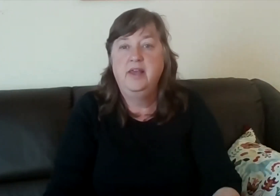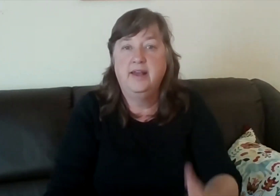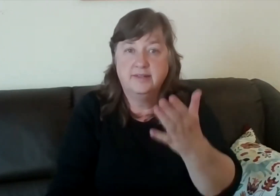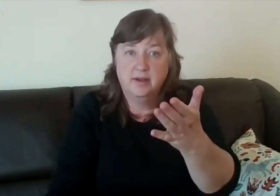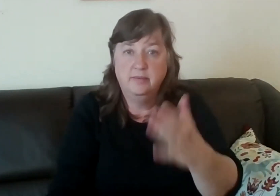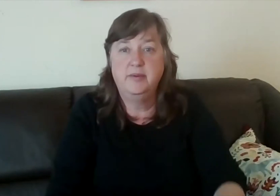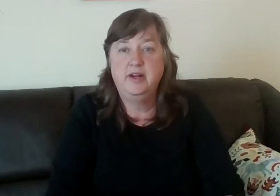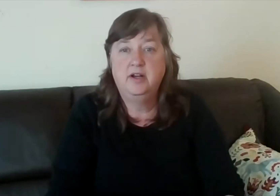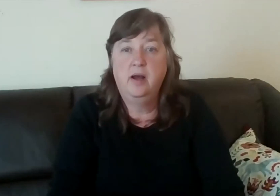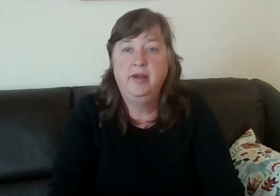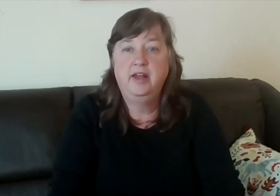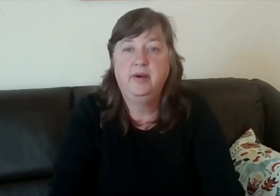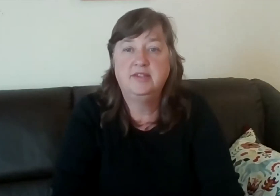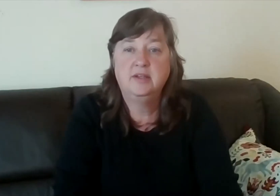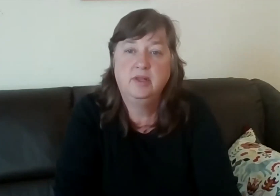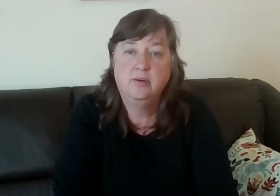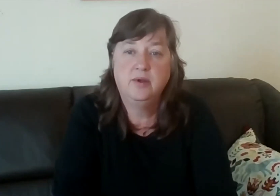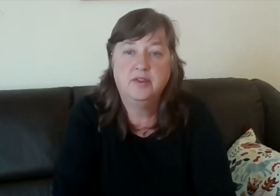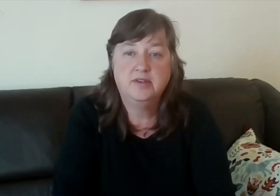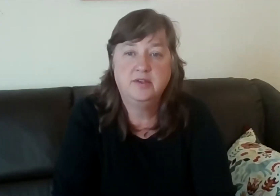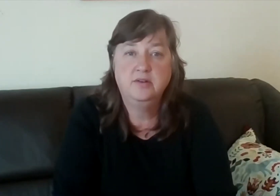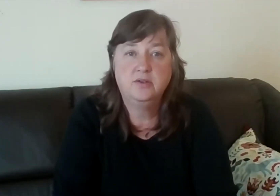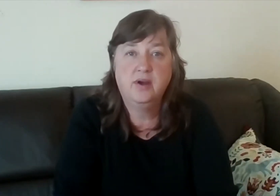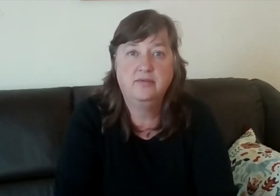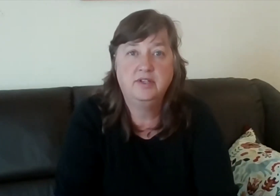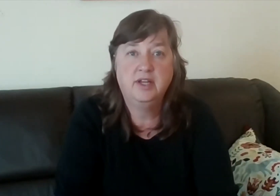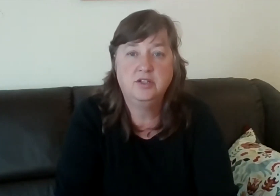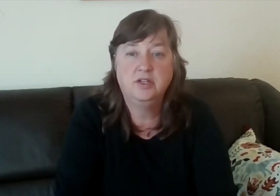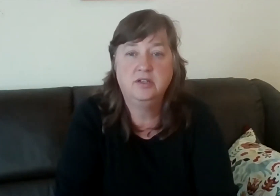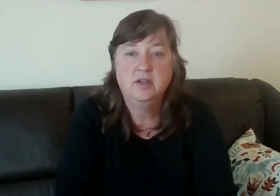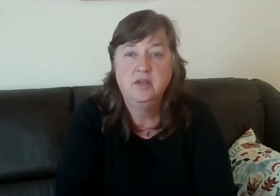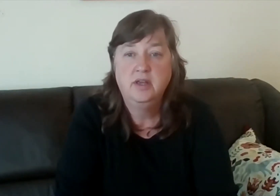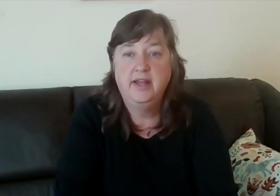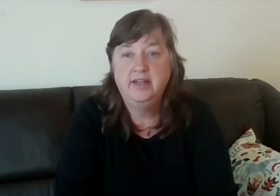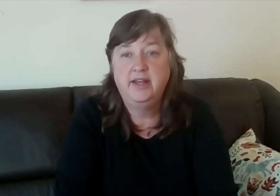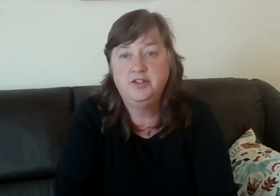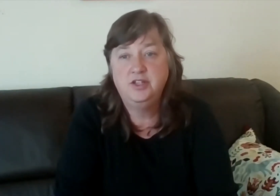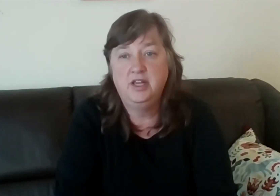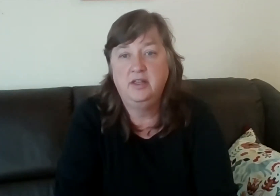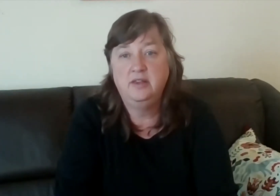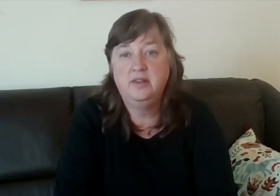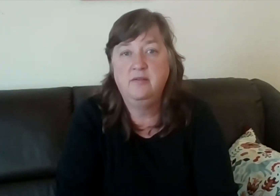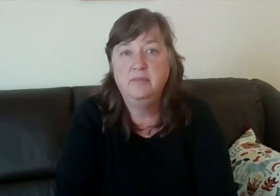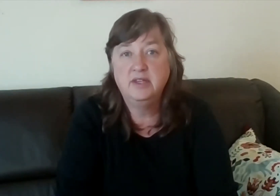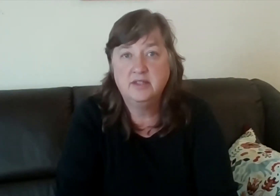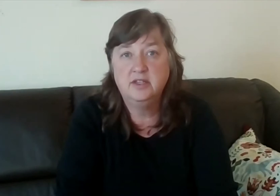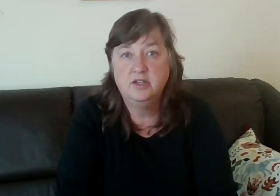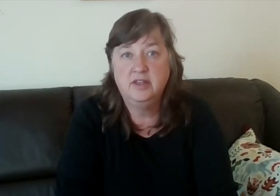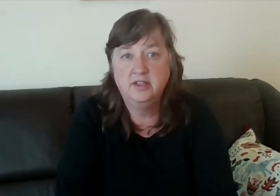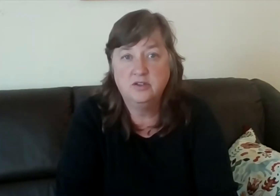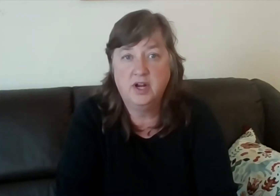yes, someone's made a comment about similar with students who have attention ADHD. They miss the